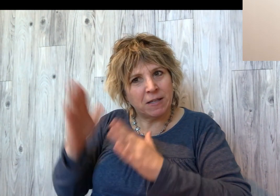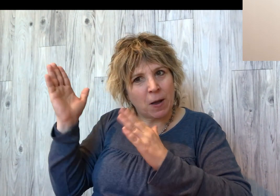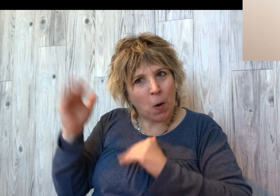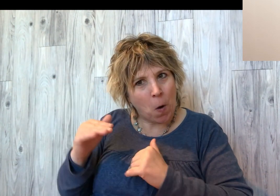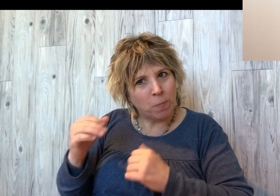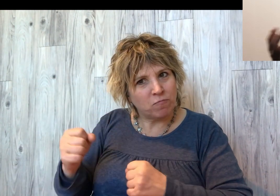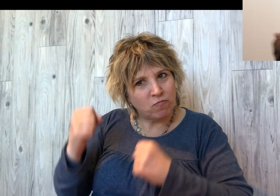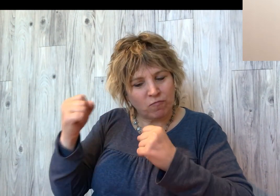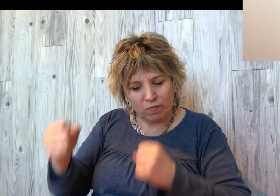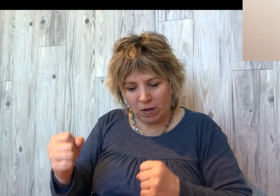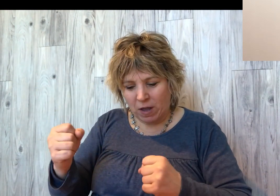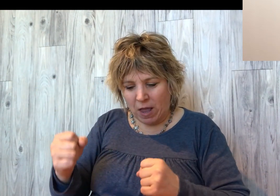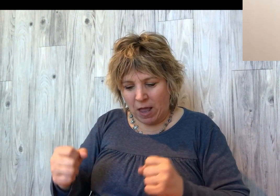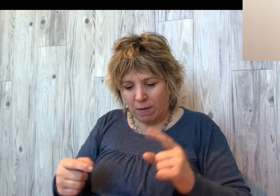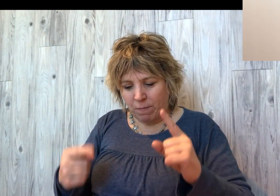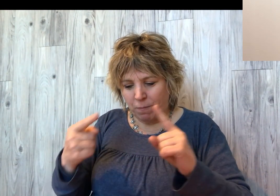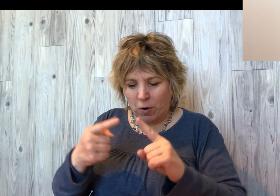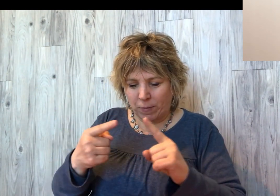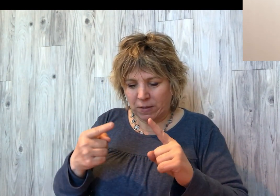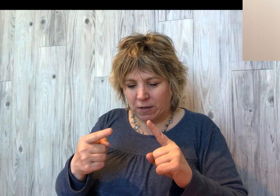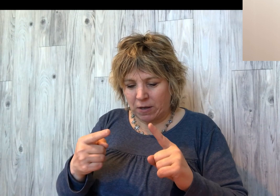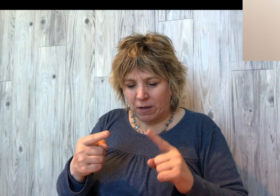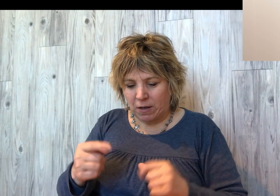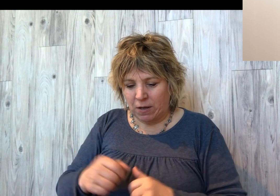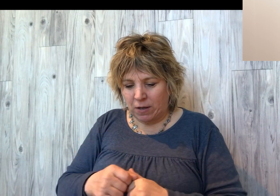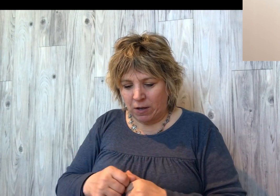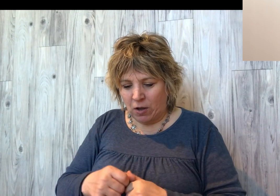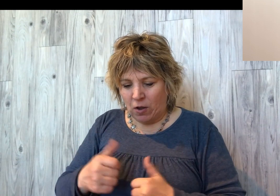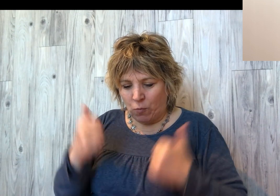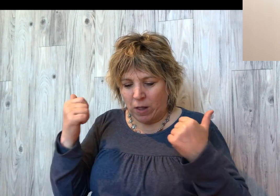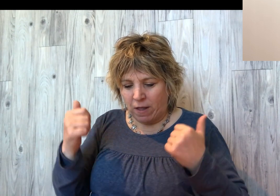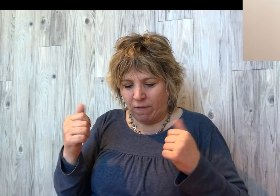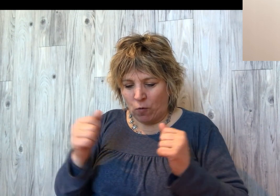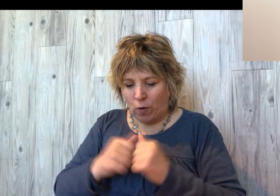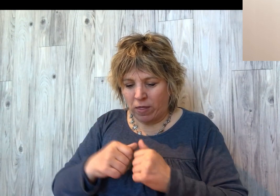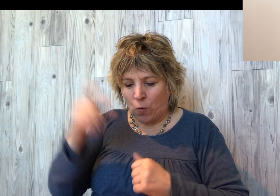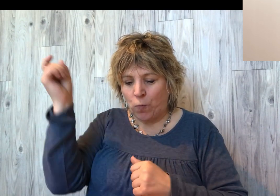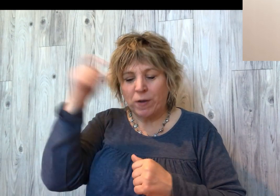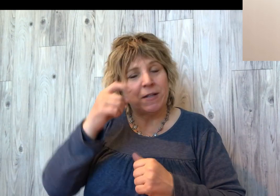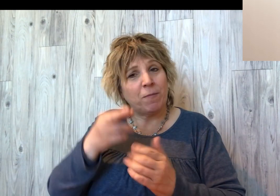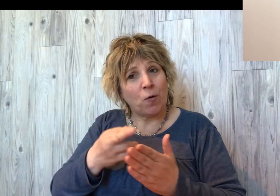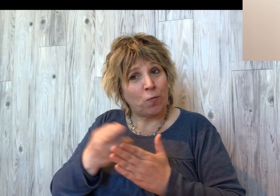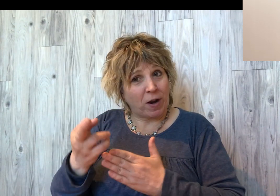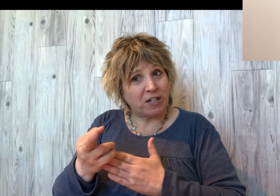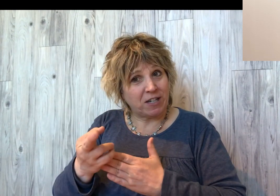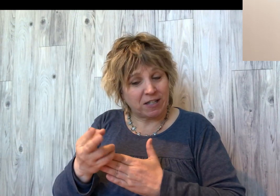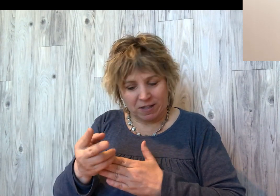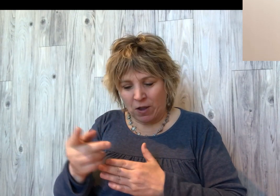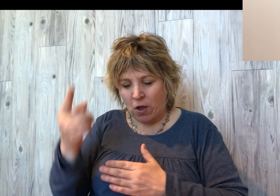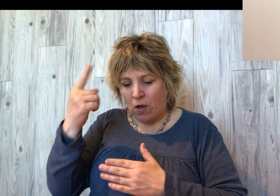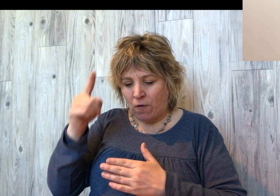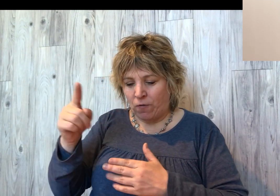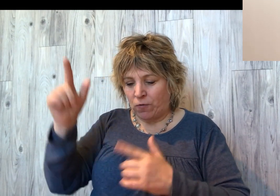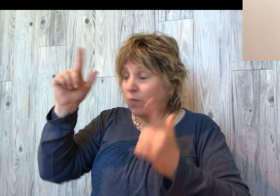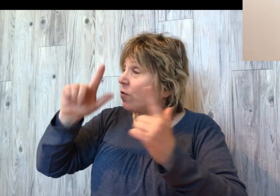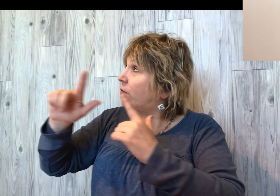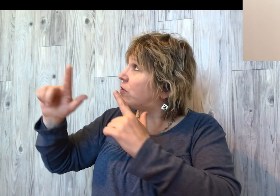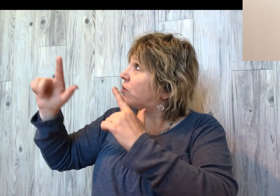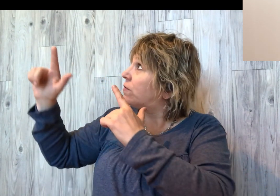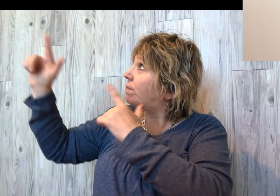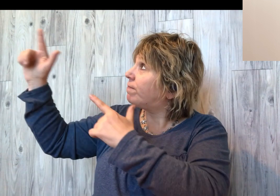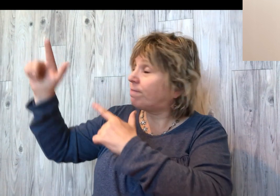hope, we find strength, we find purpose, we find fulfillment. We live with wisdom and